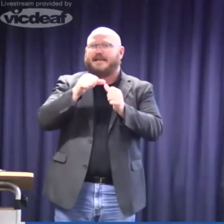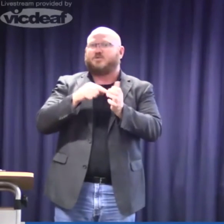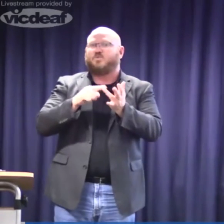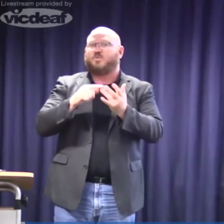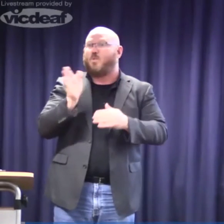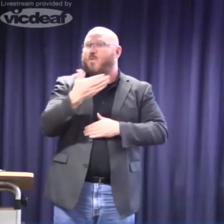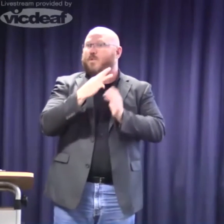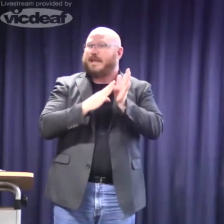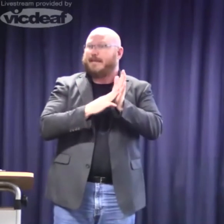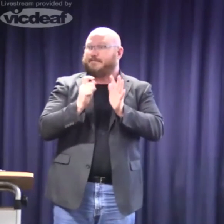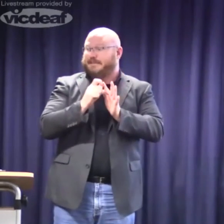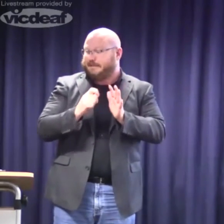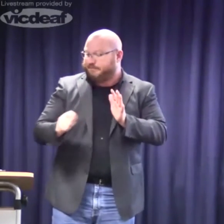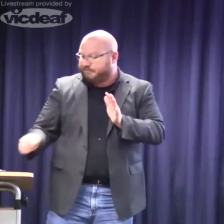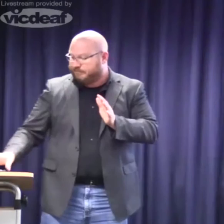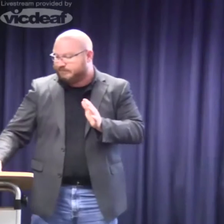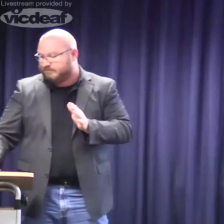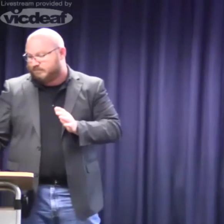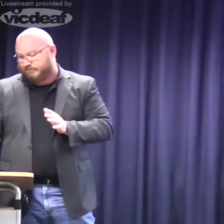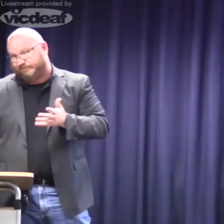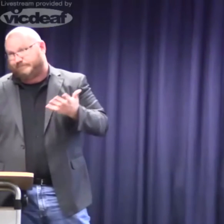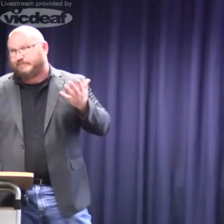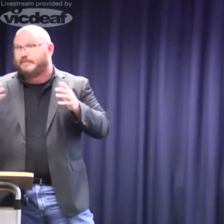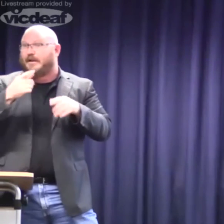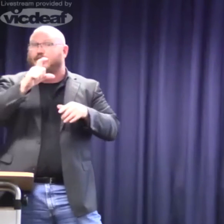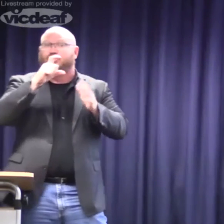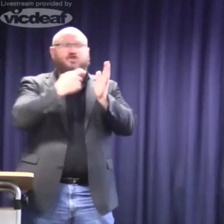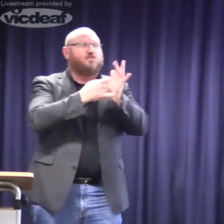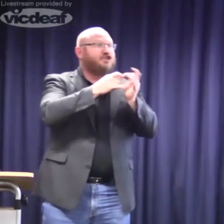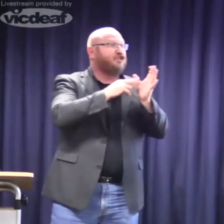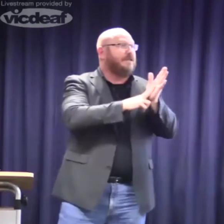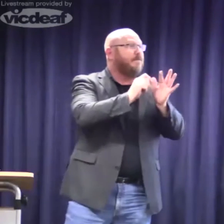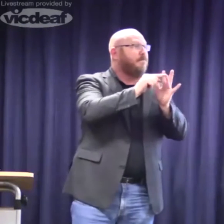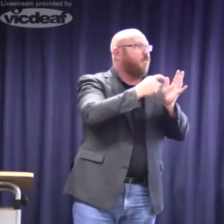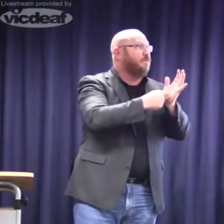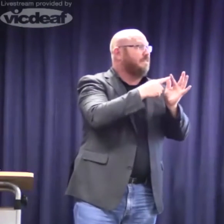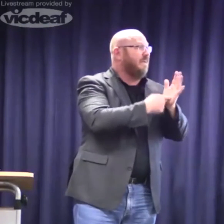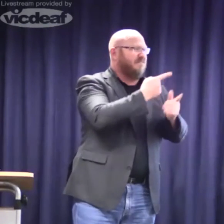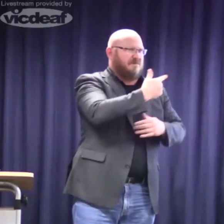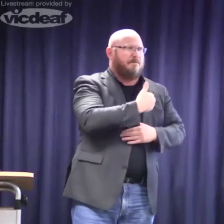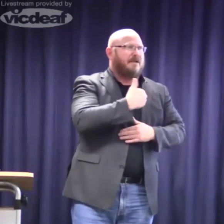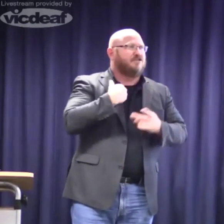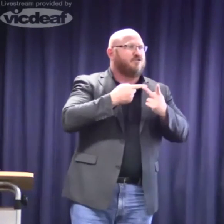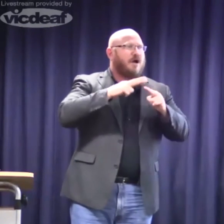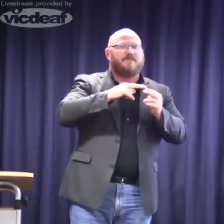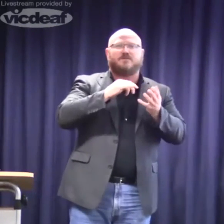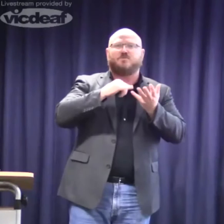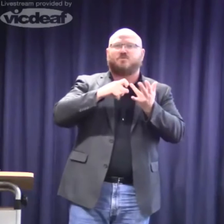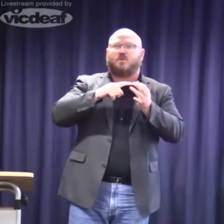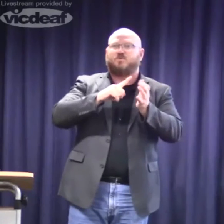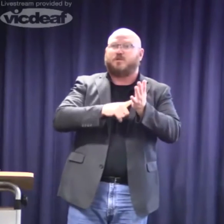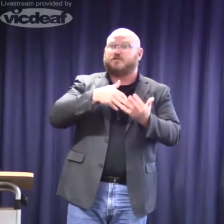I've already addressed the government about this. I sent a letter to all MPs last year about this very issue.